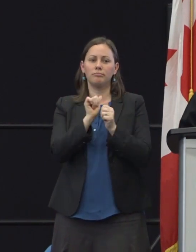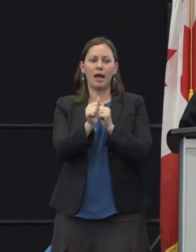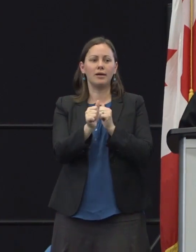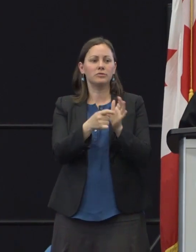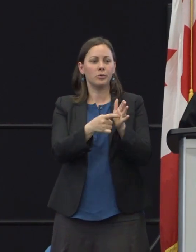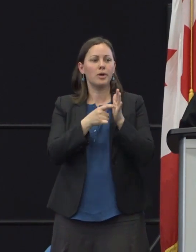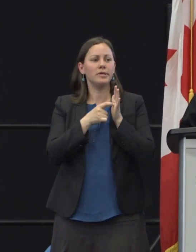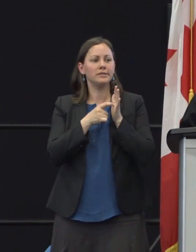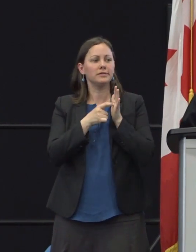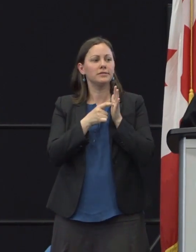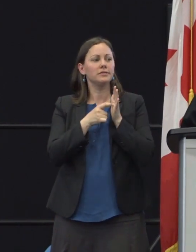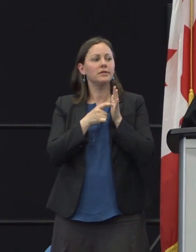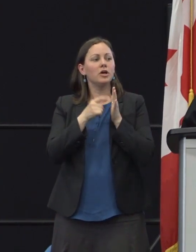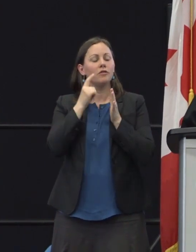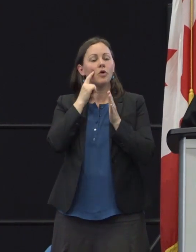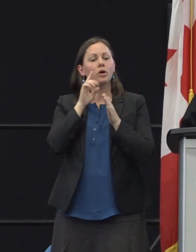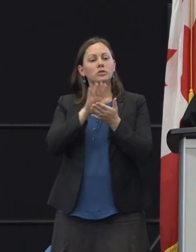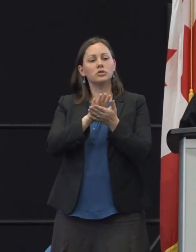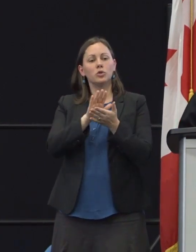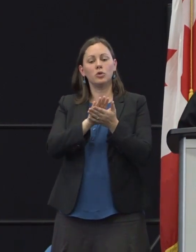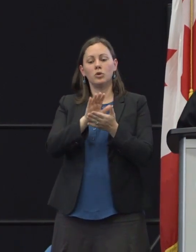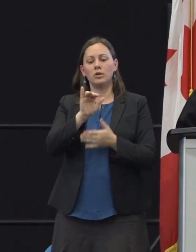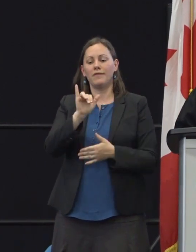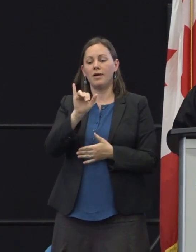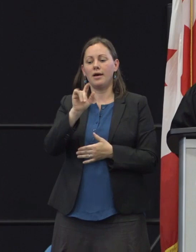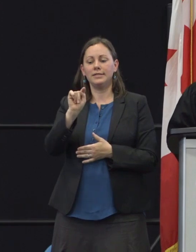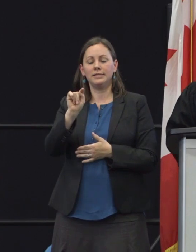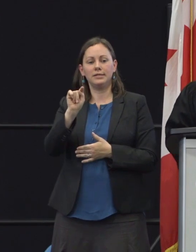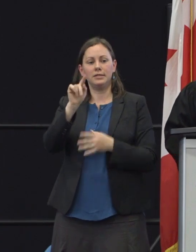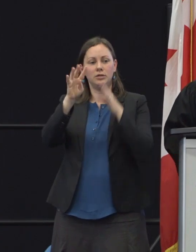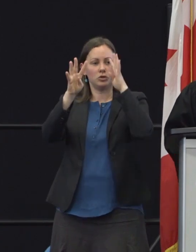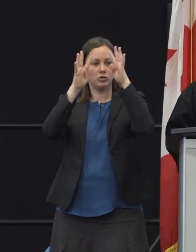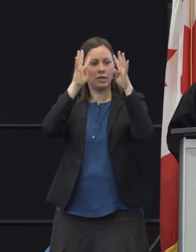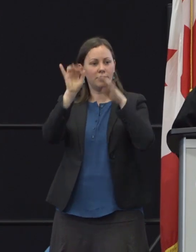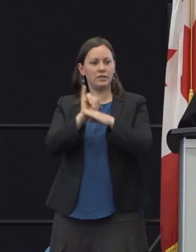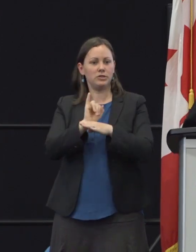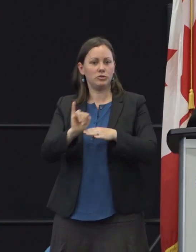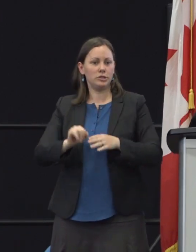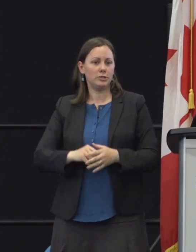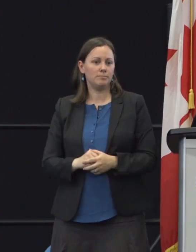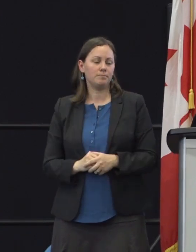the credentials in the School of IT and Creative Industries.